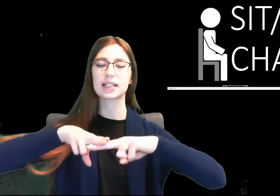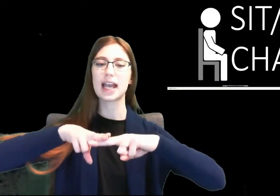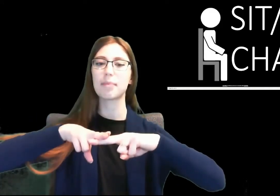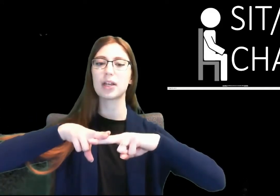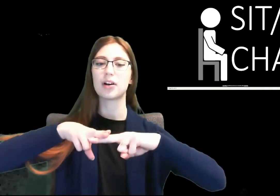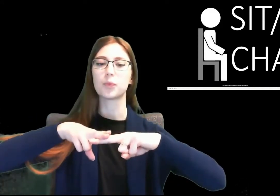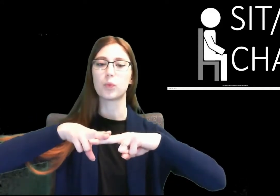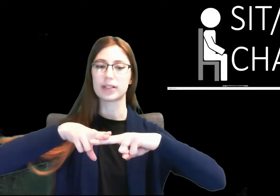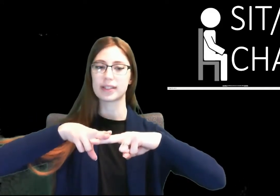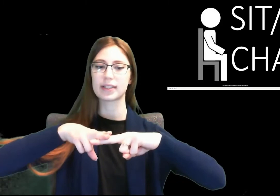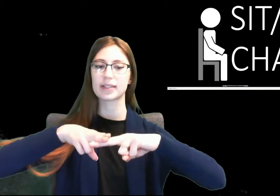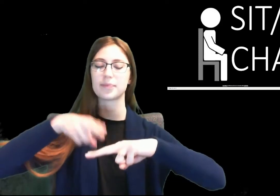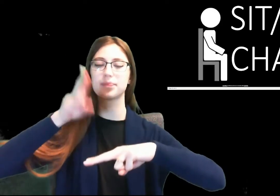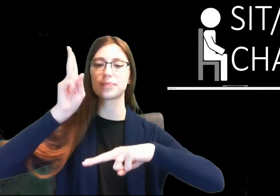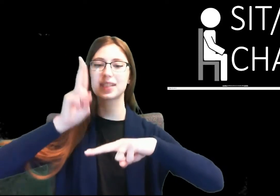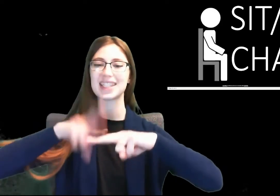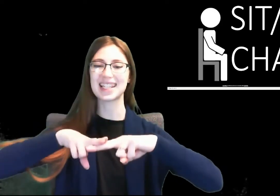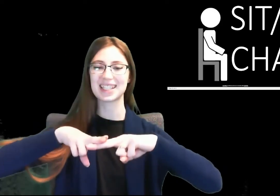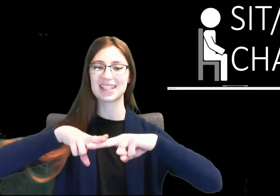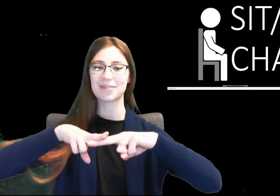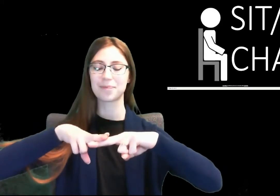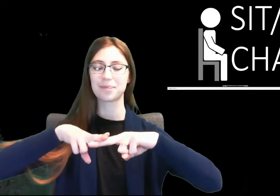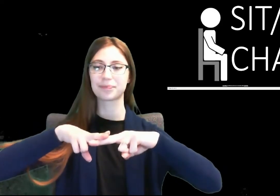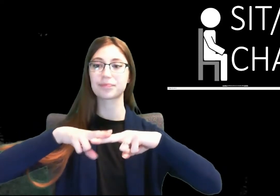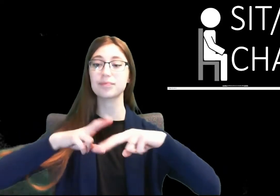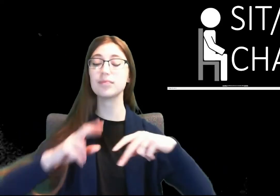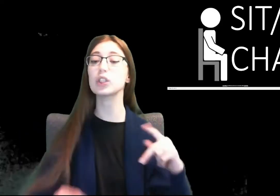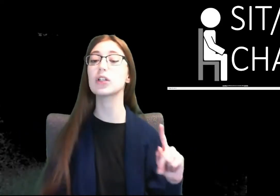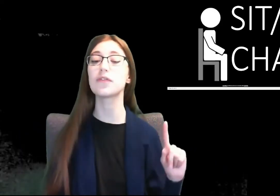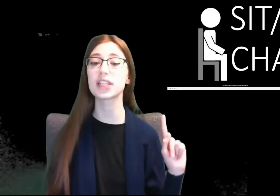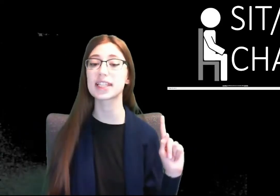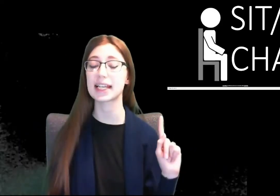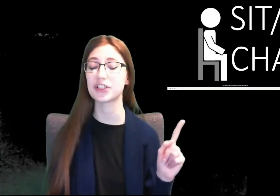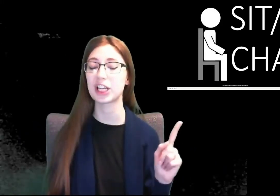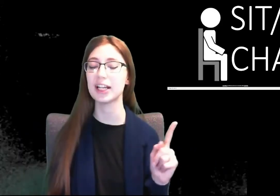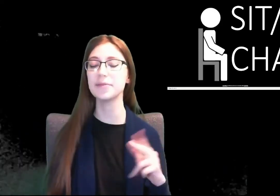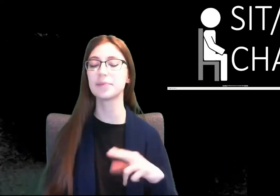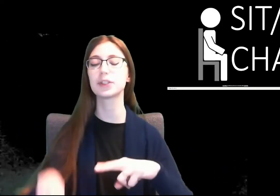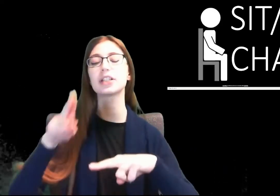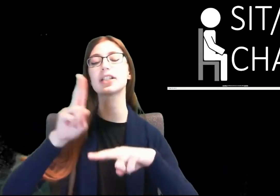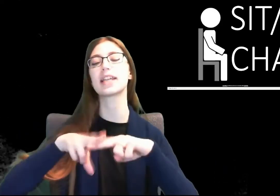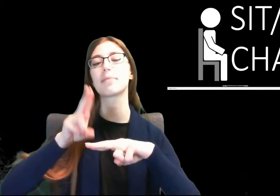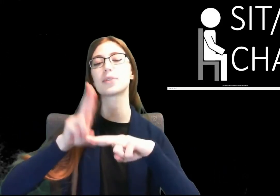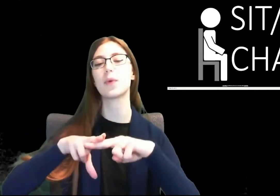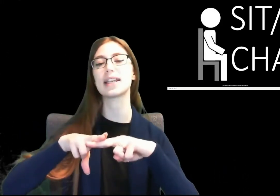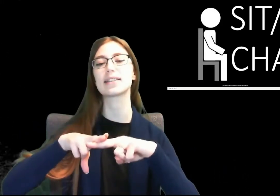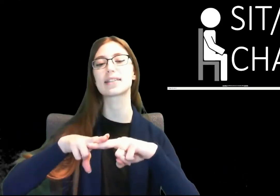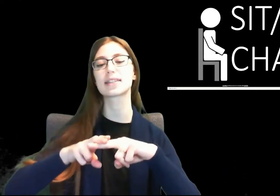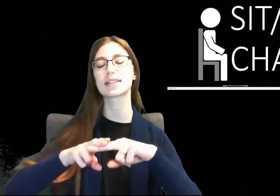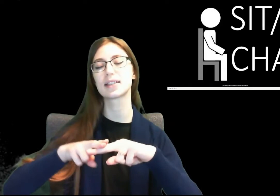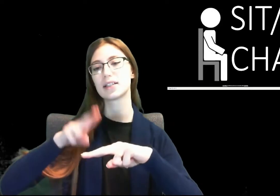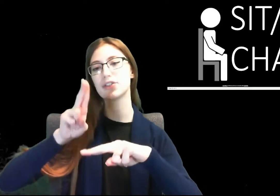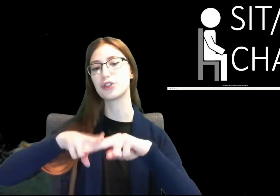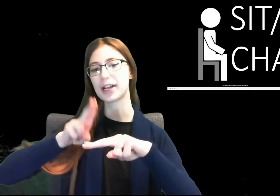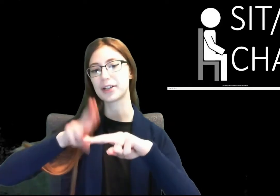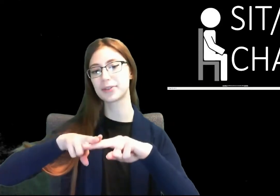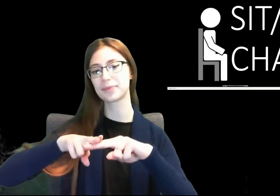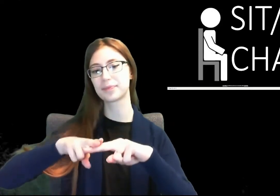tap it on once. Sit. For the sign chair, you're going to tap twice. Chair.